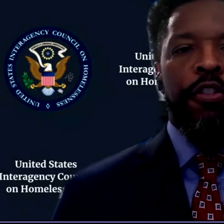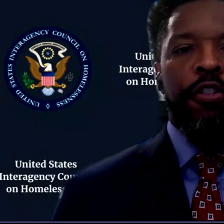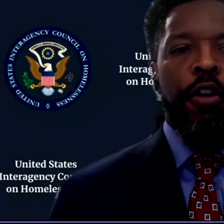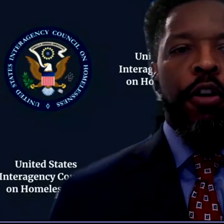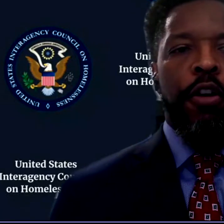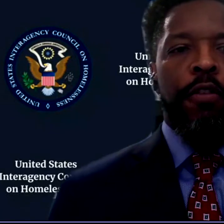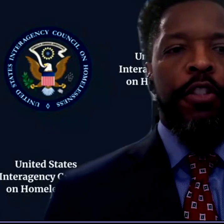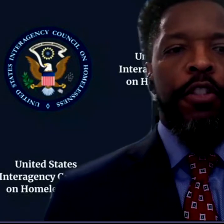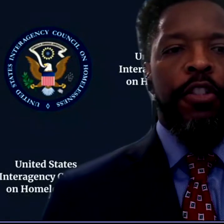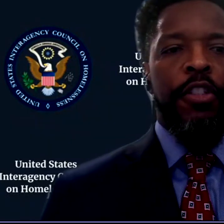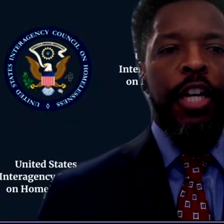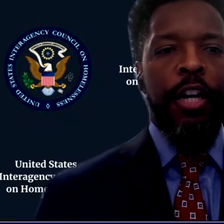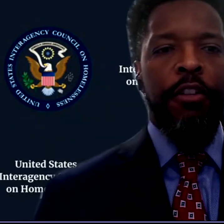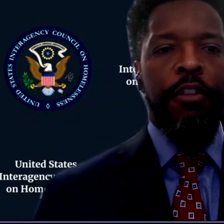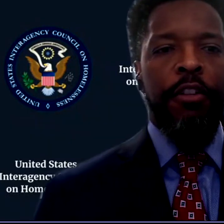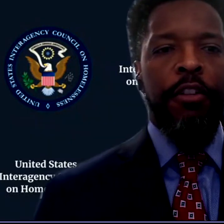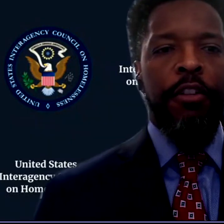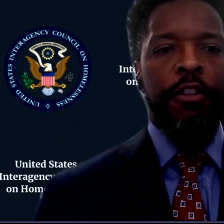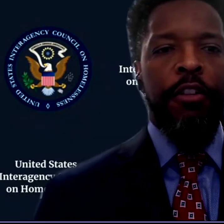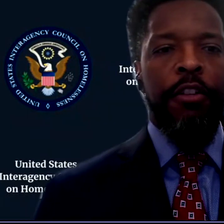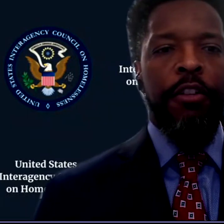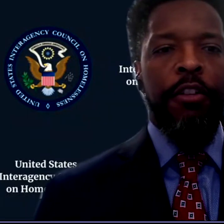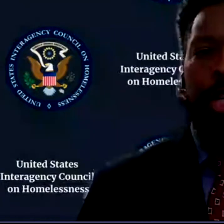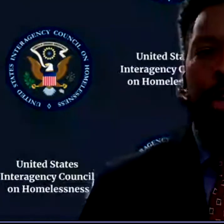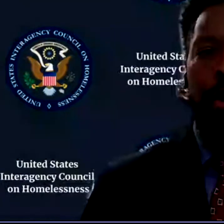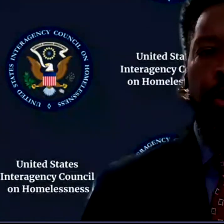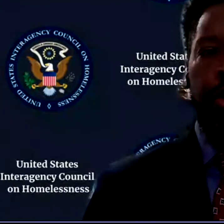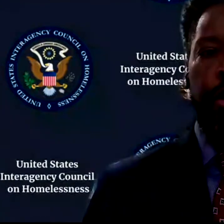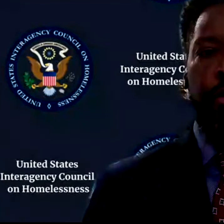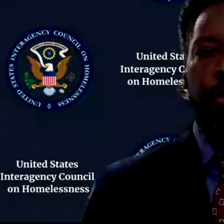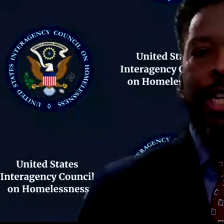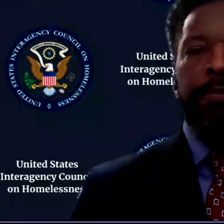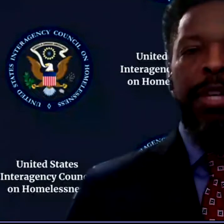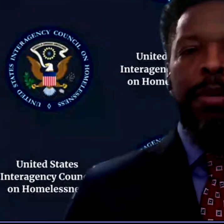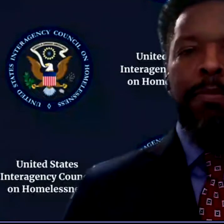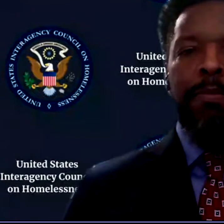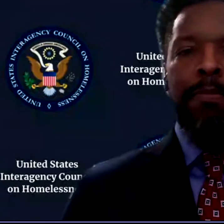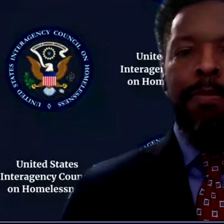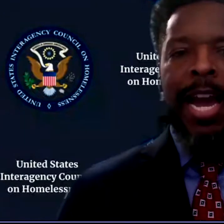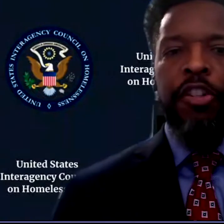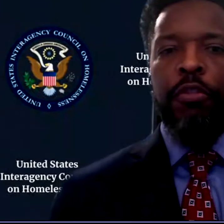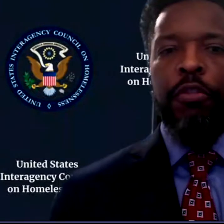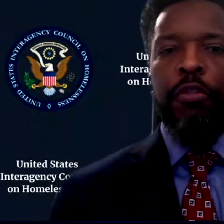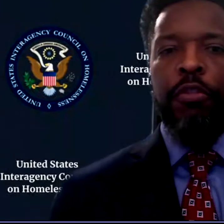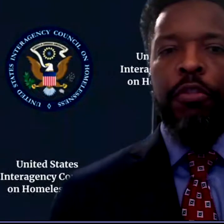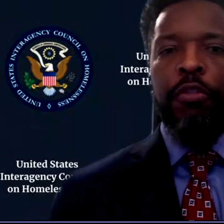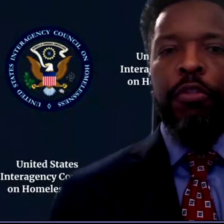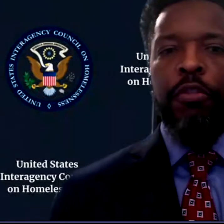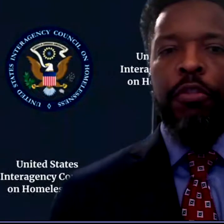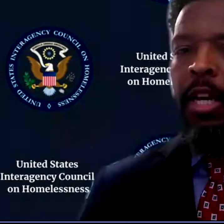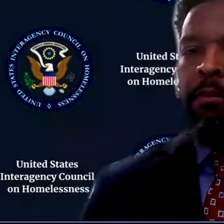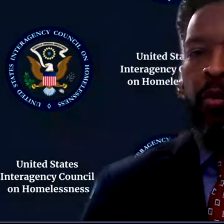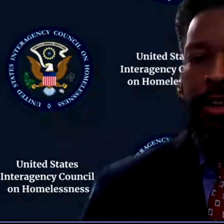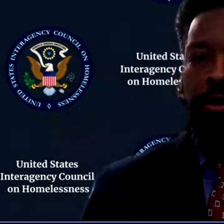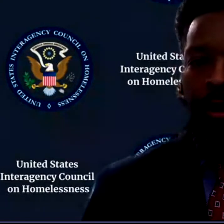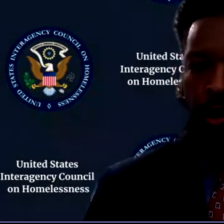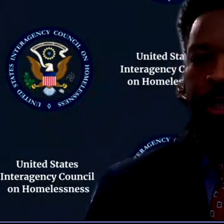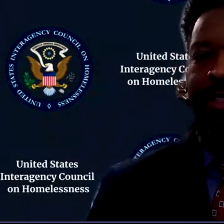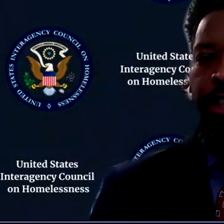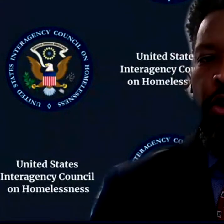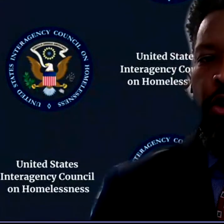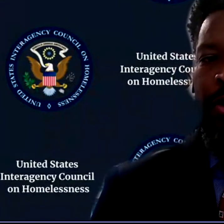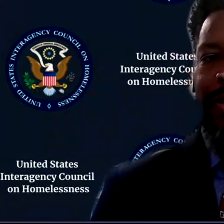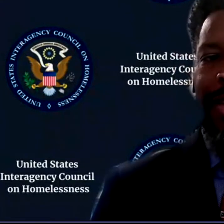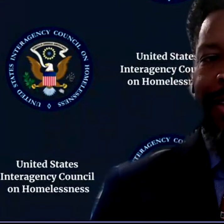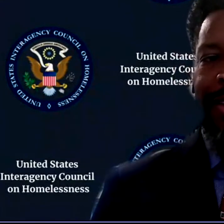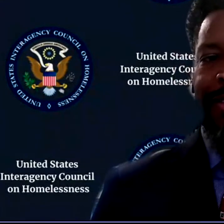your service to others goes above and beyond. The debt we owe you cannot be matched by any of my words, but what I